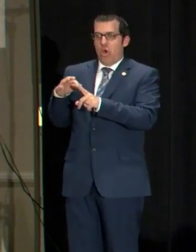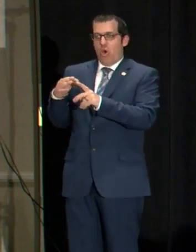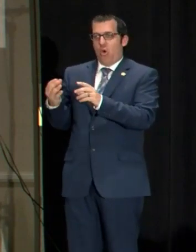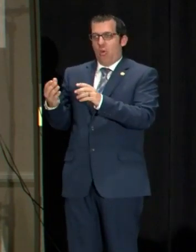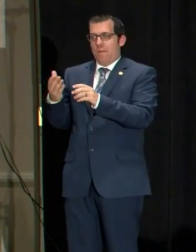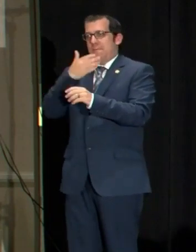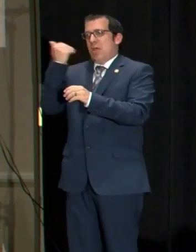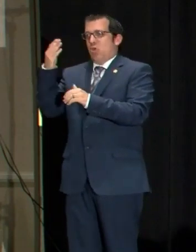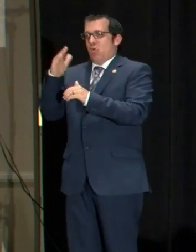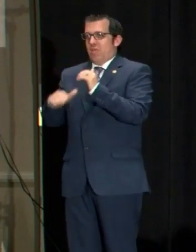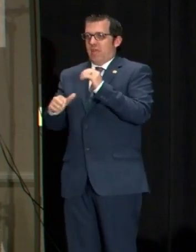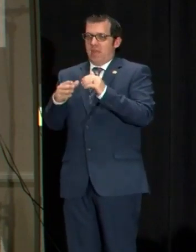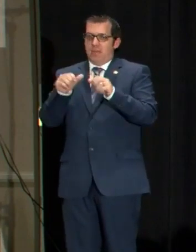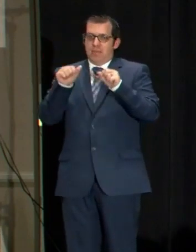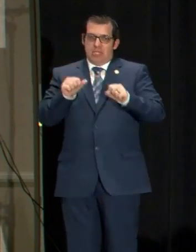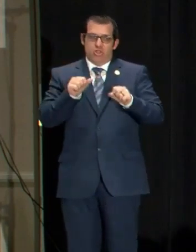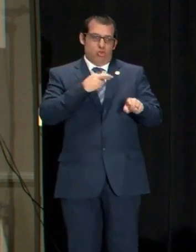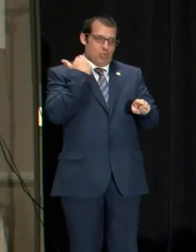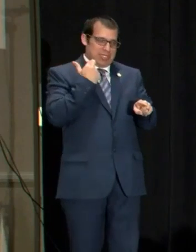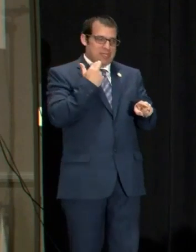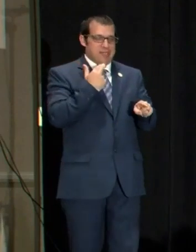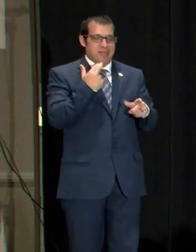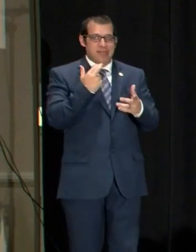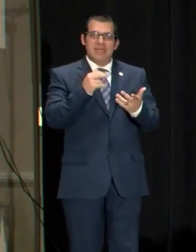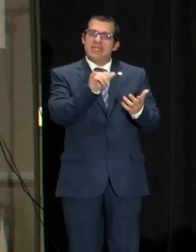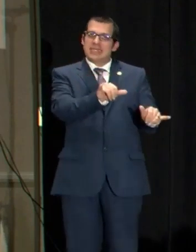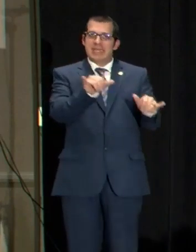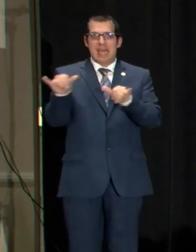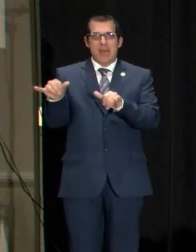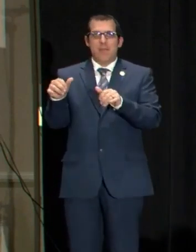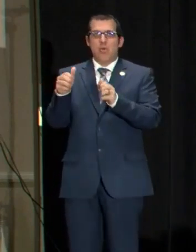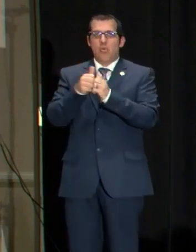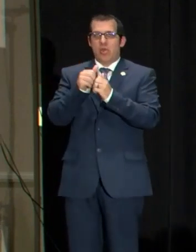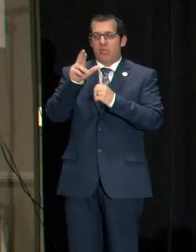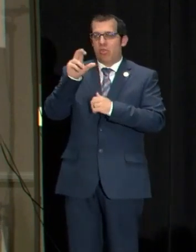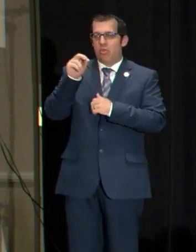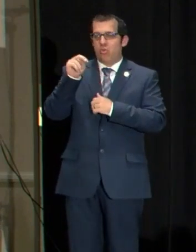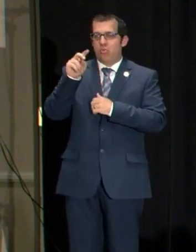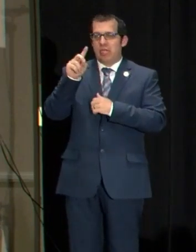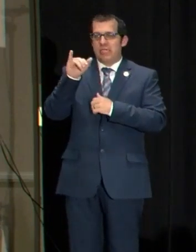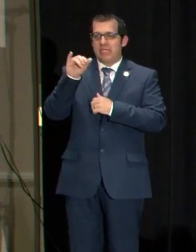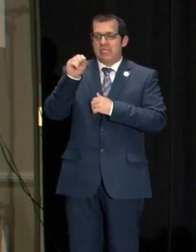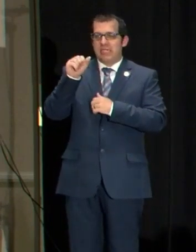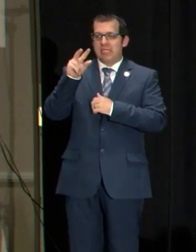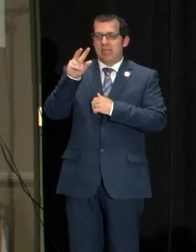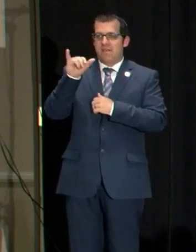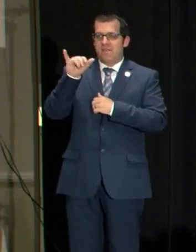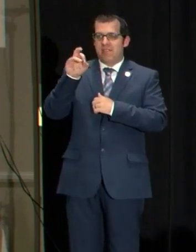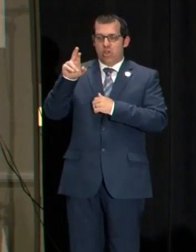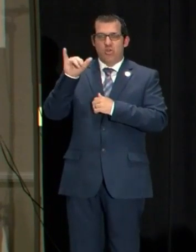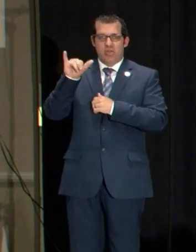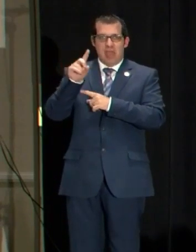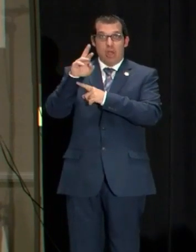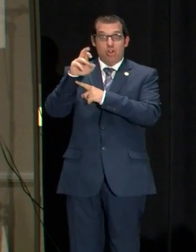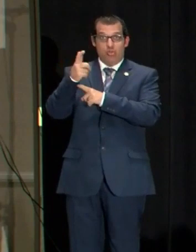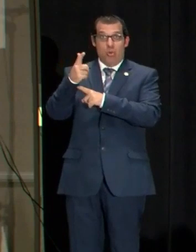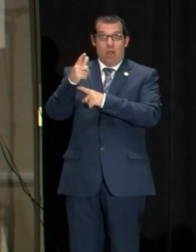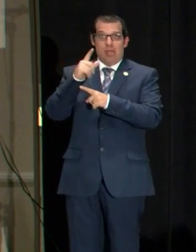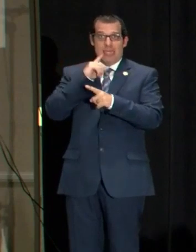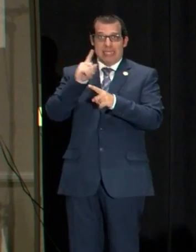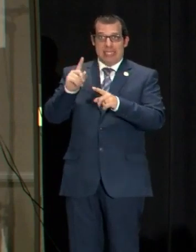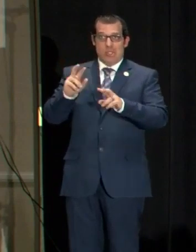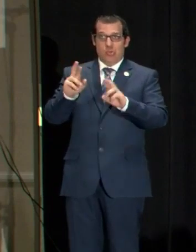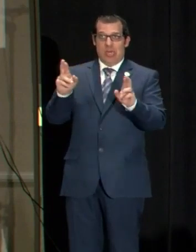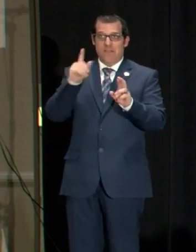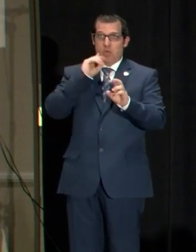greater than the side effects. The same is true with remdesivir, another drug that is available on an